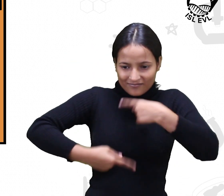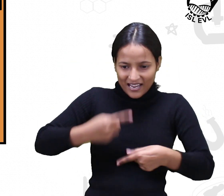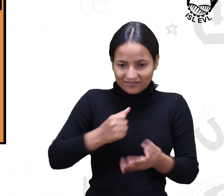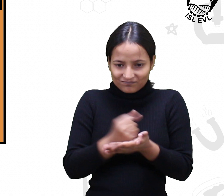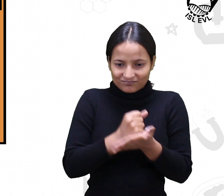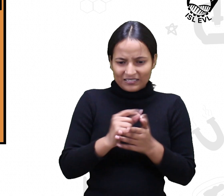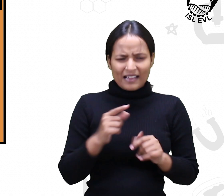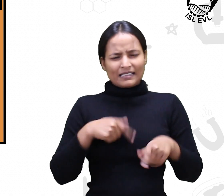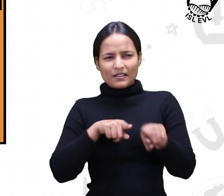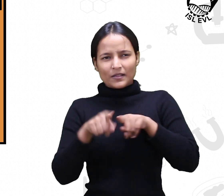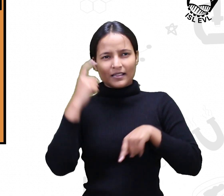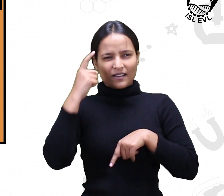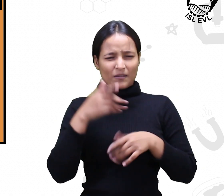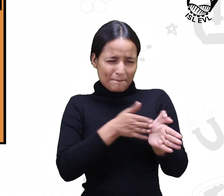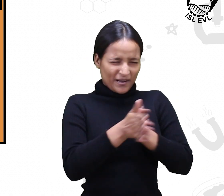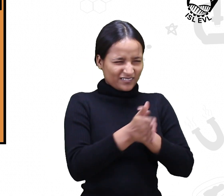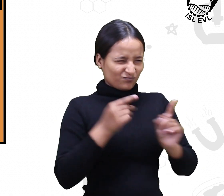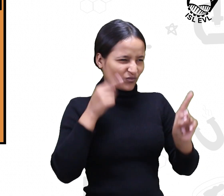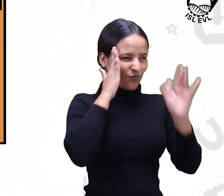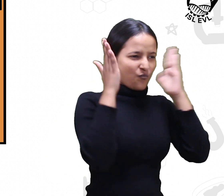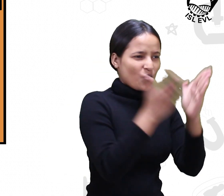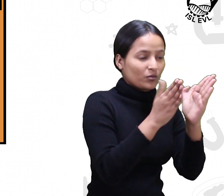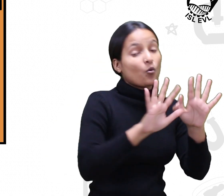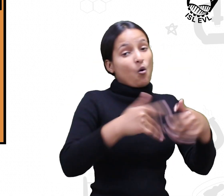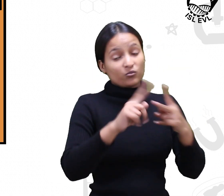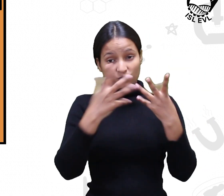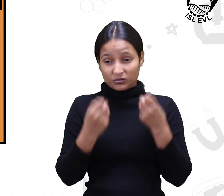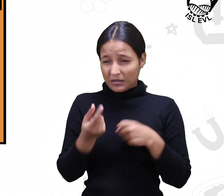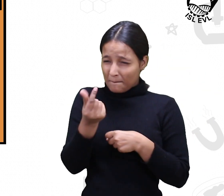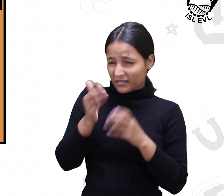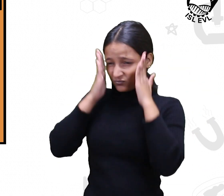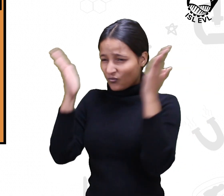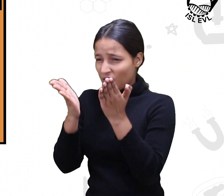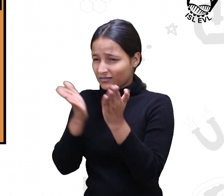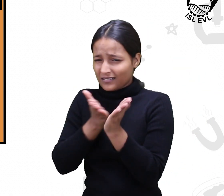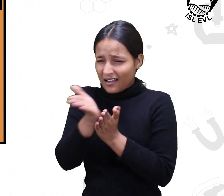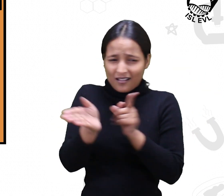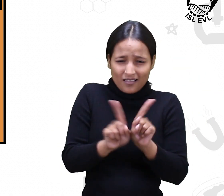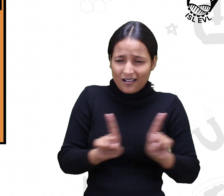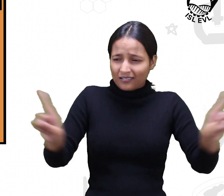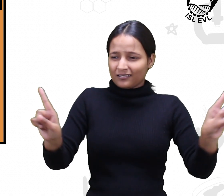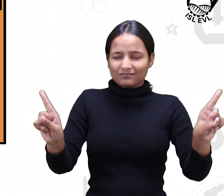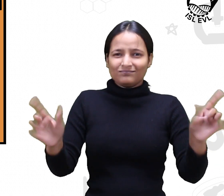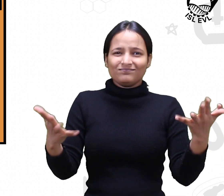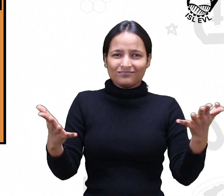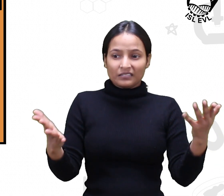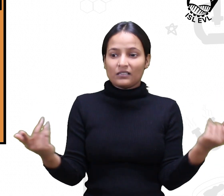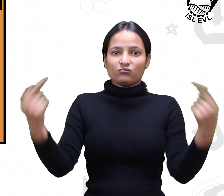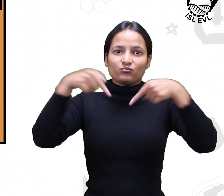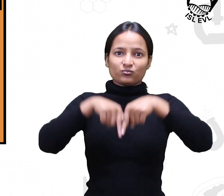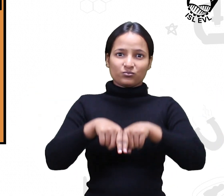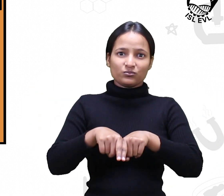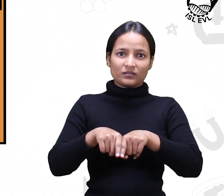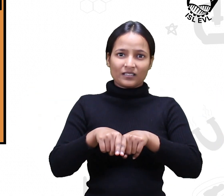execute ideas. Passion alone is not going to pay the electricity bill. Just a job for the money is not going to fulfill all the dreams and ideas that